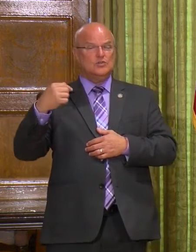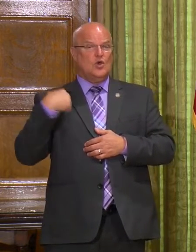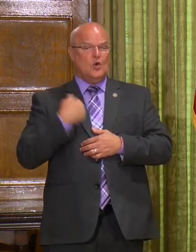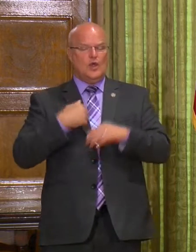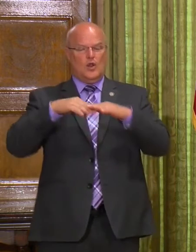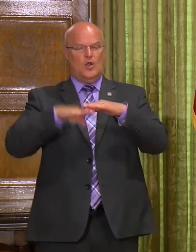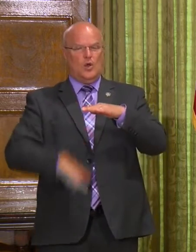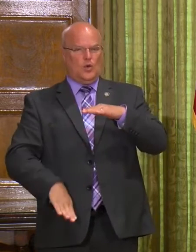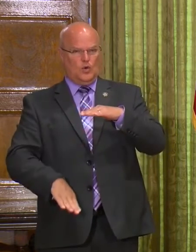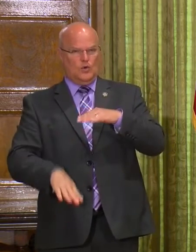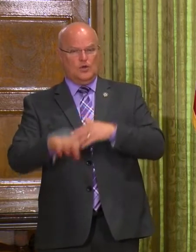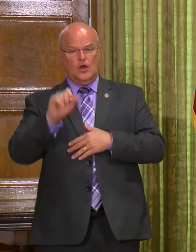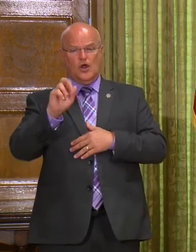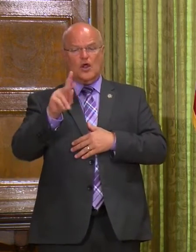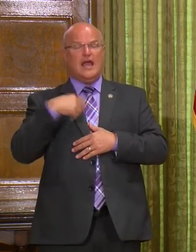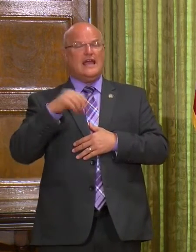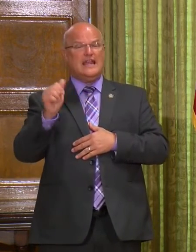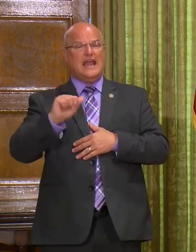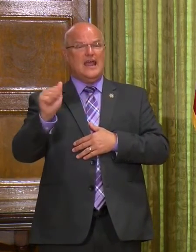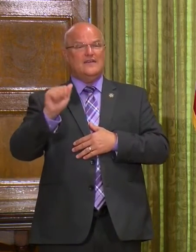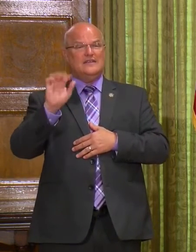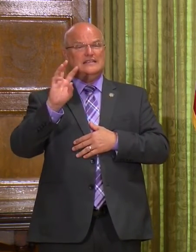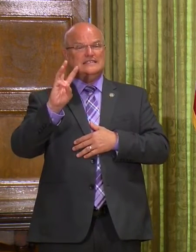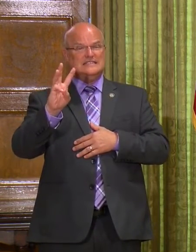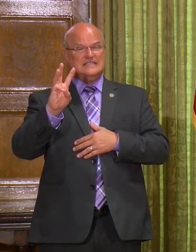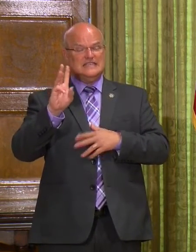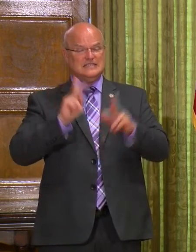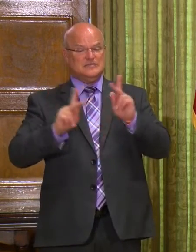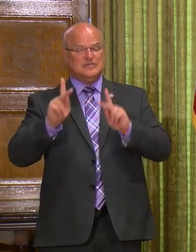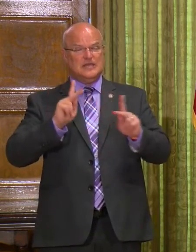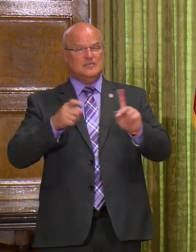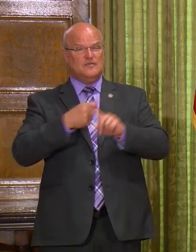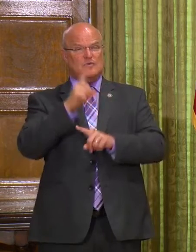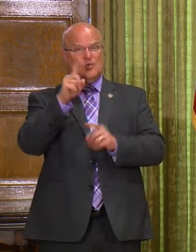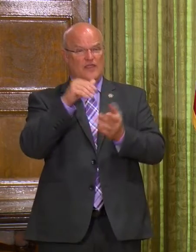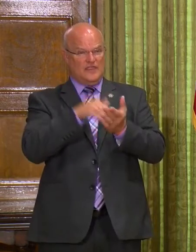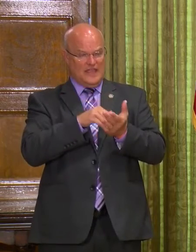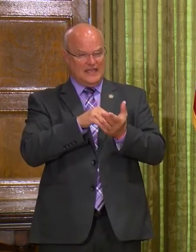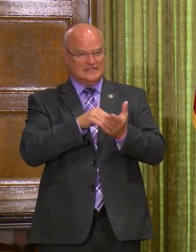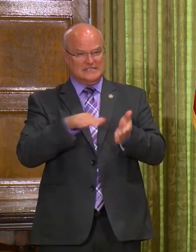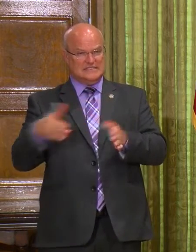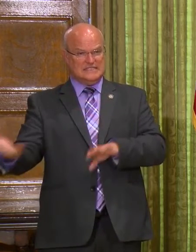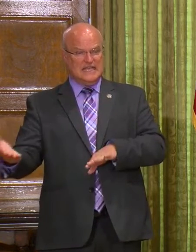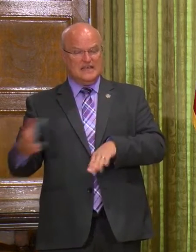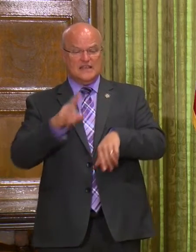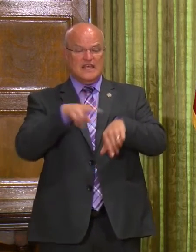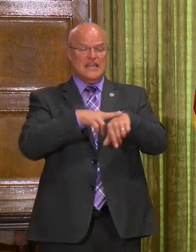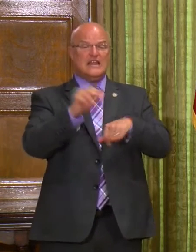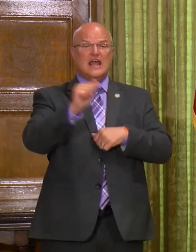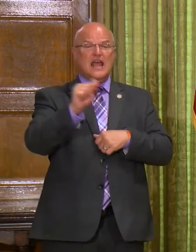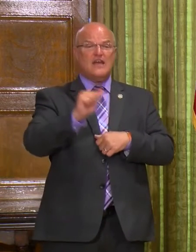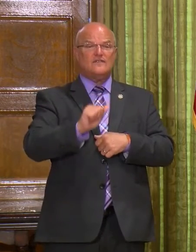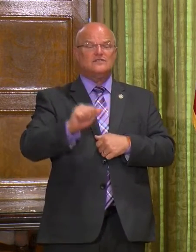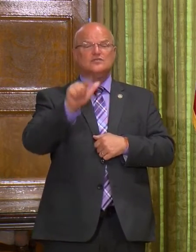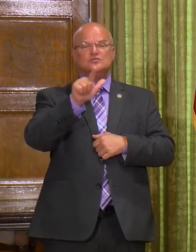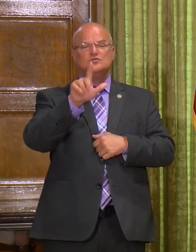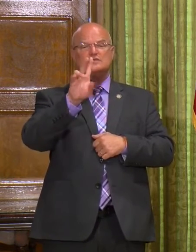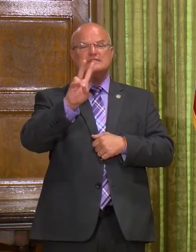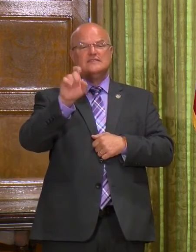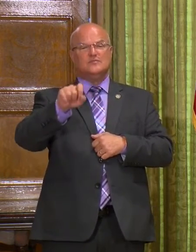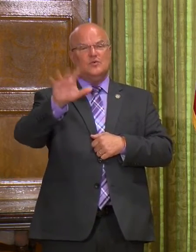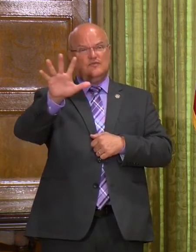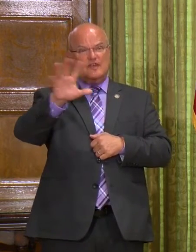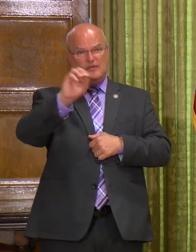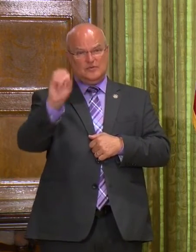there. Arkansas has had an average of 6 resident deaths out of every 1,000 versus the national average of